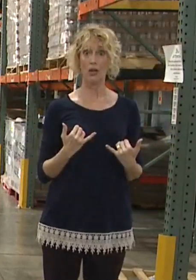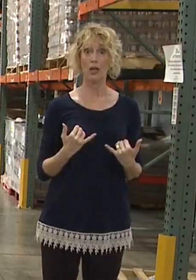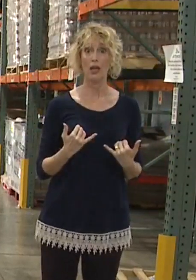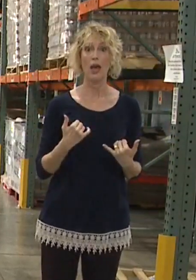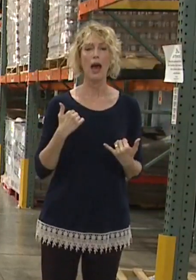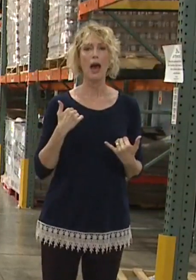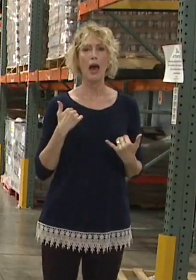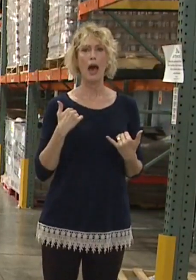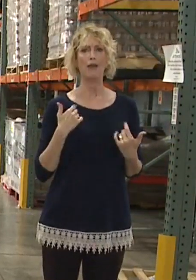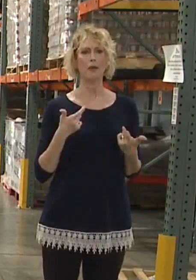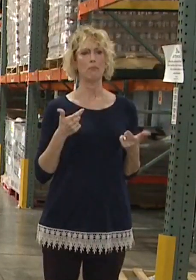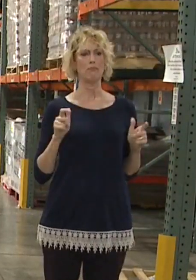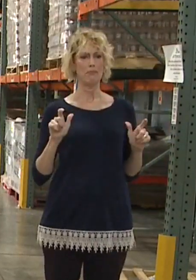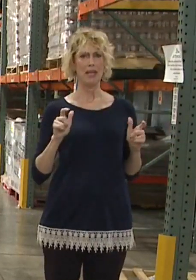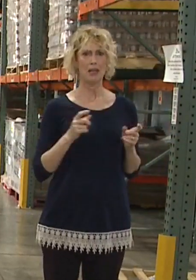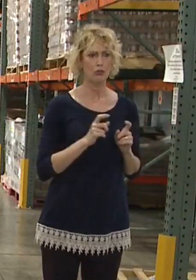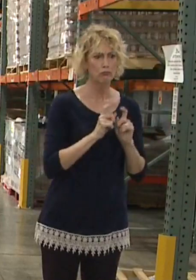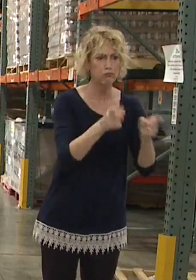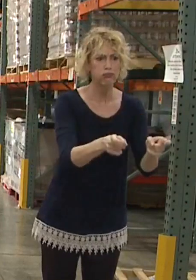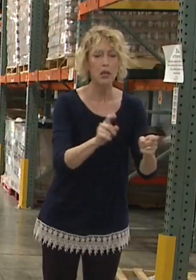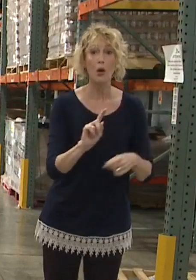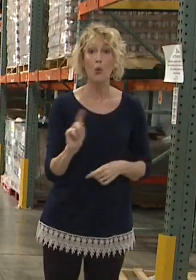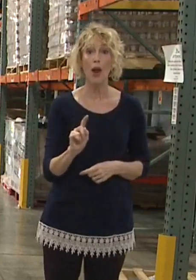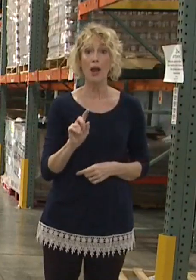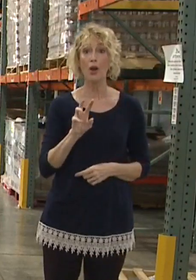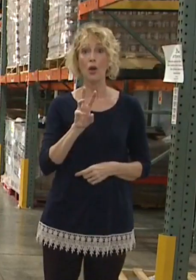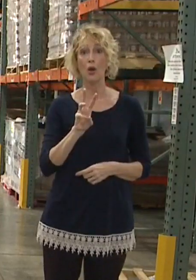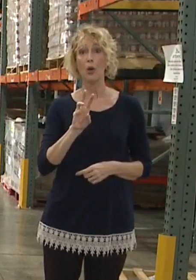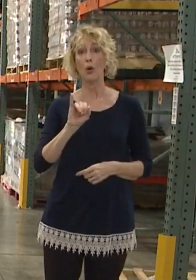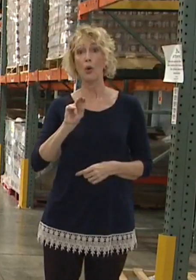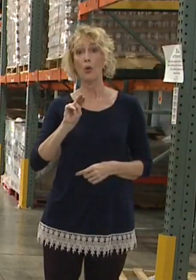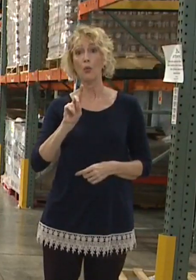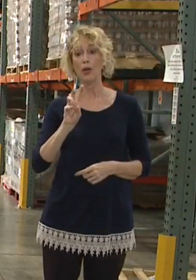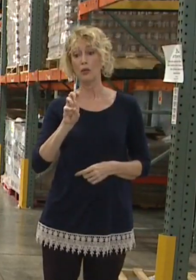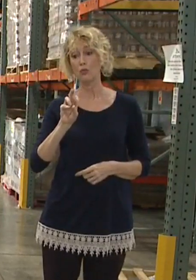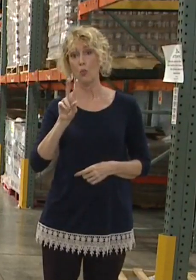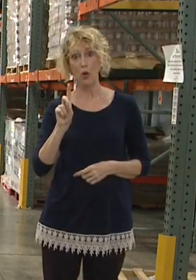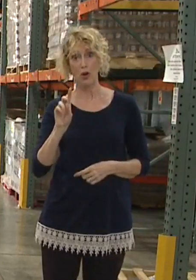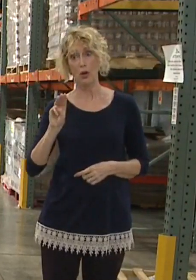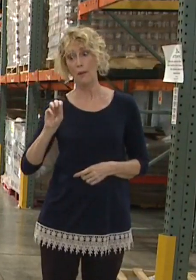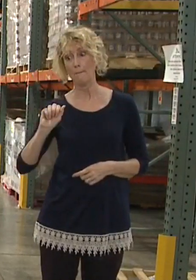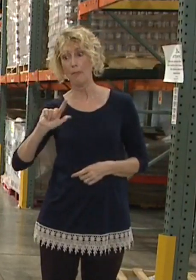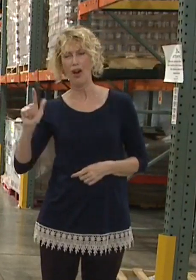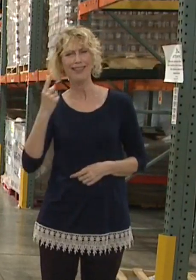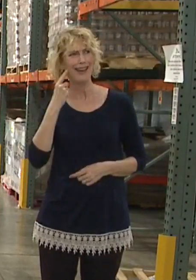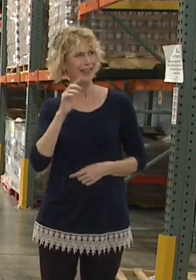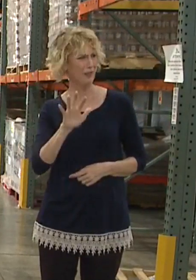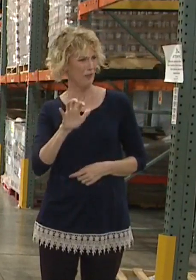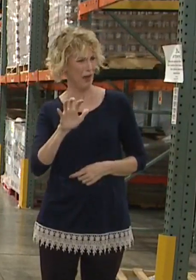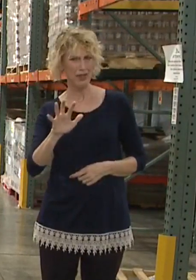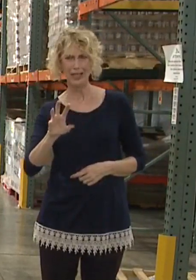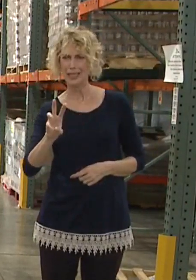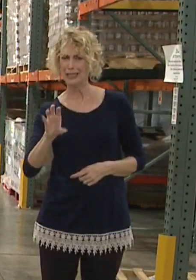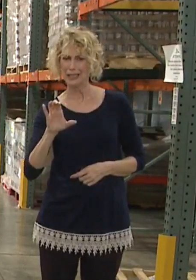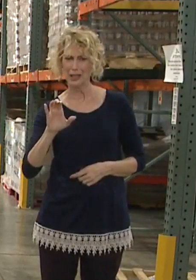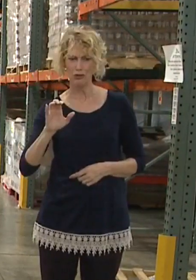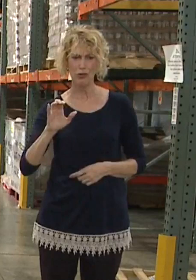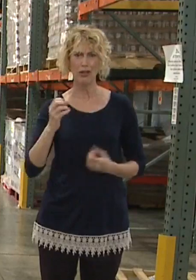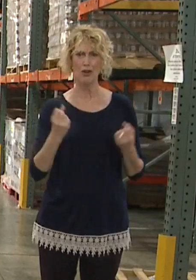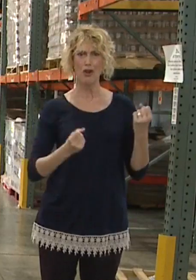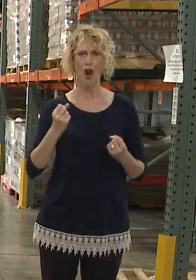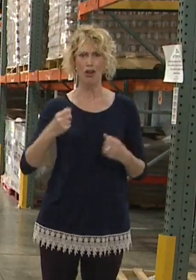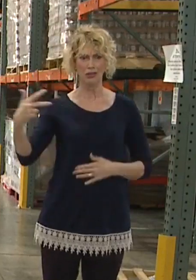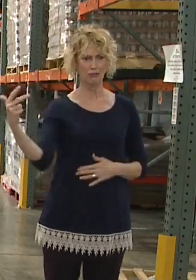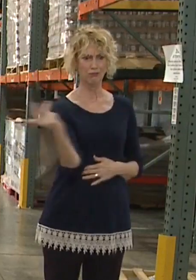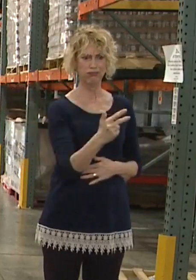a massive distribution happening at Windward Mall. I think about 500, 600 cars are going to be serviced there. I'm getting the thumbs up from Laura K.